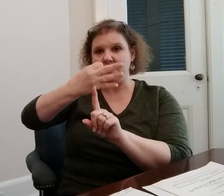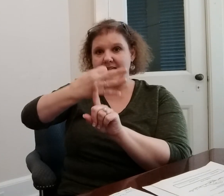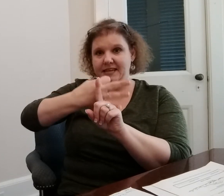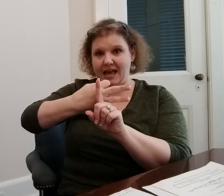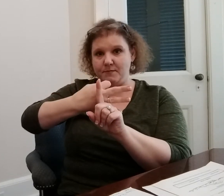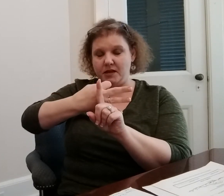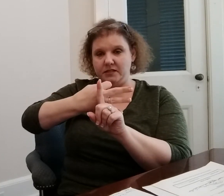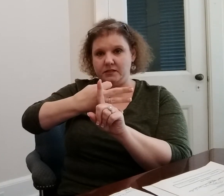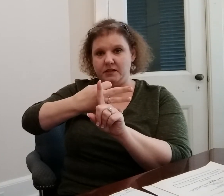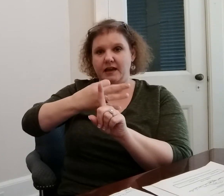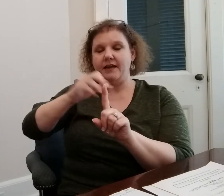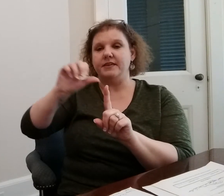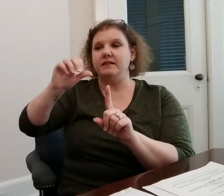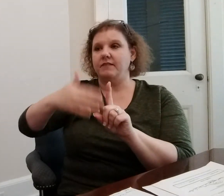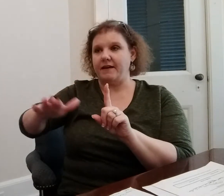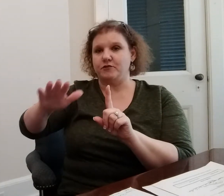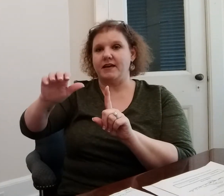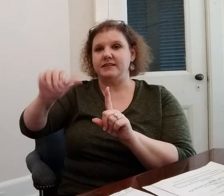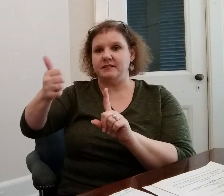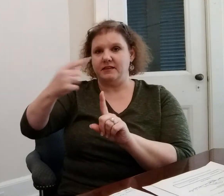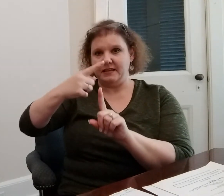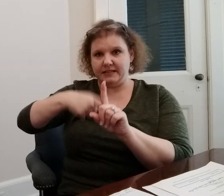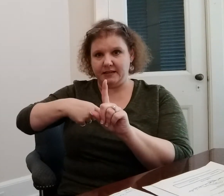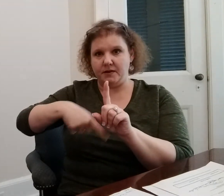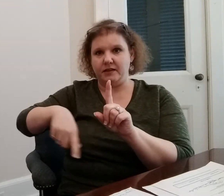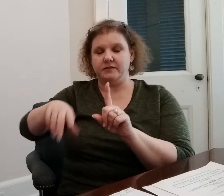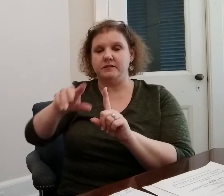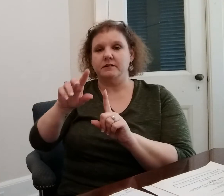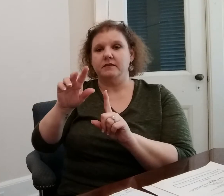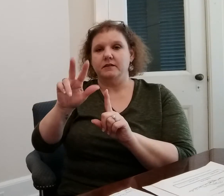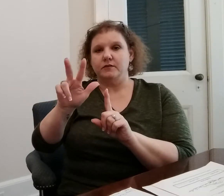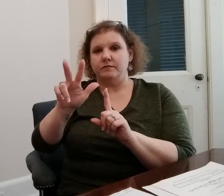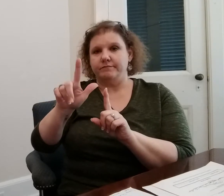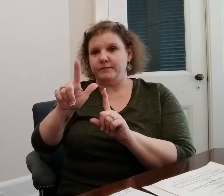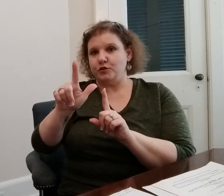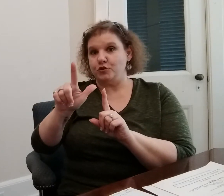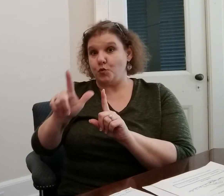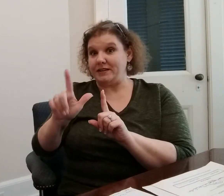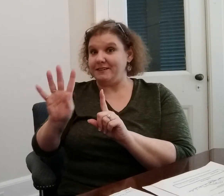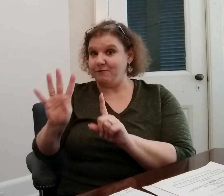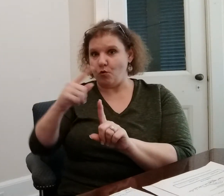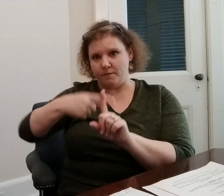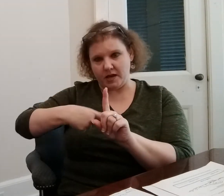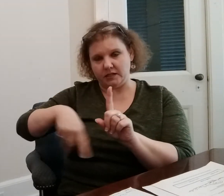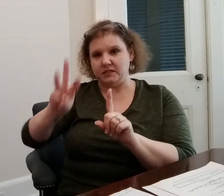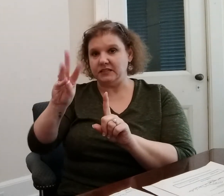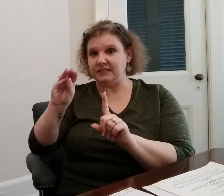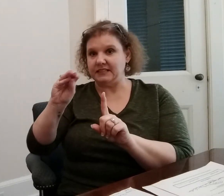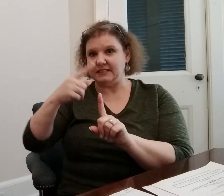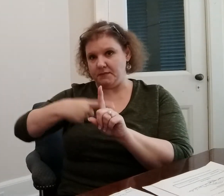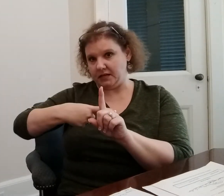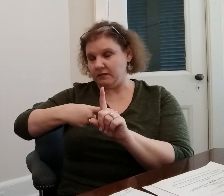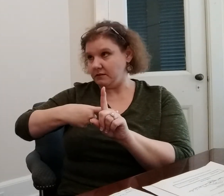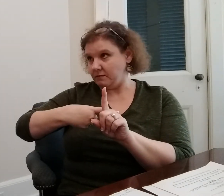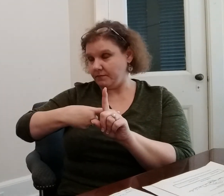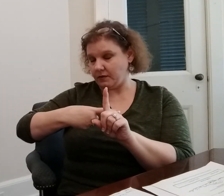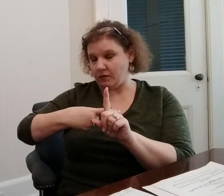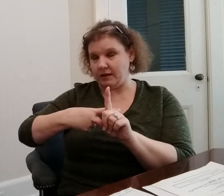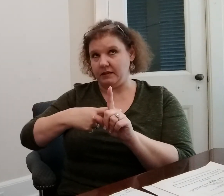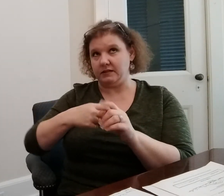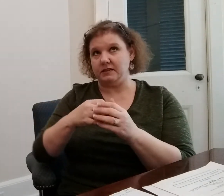way up to nine months and then after that is 10 months 24 months 60 months